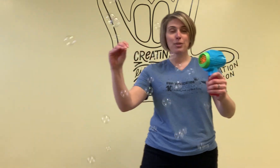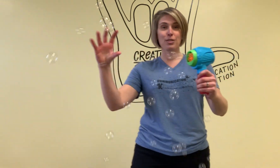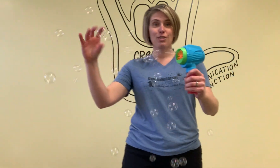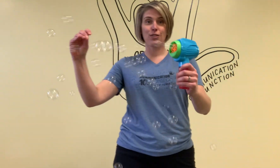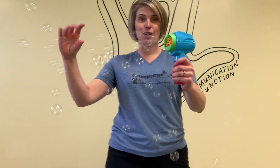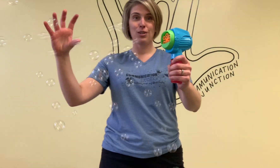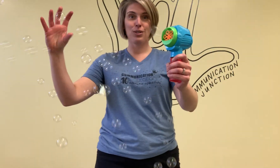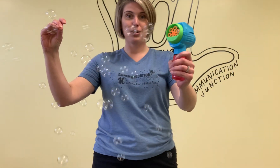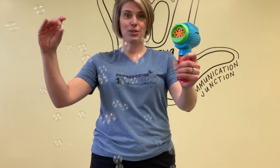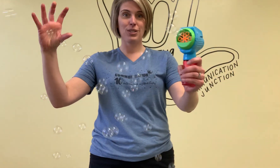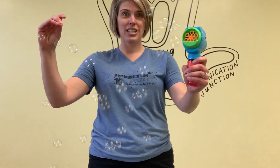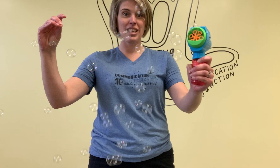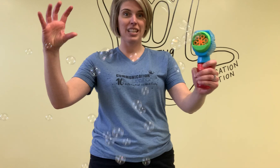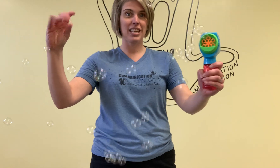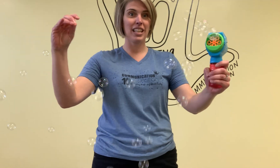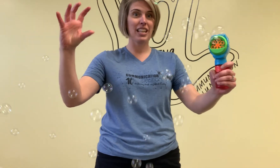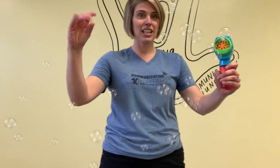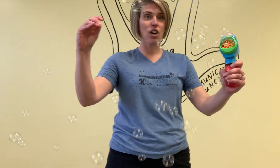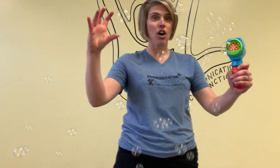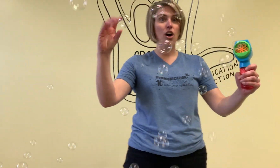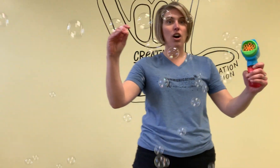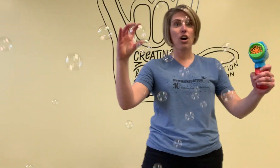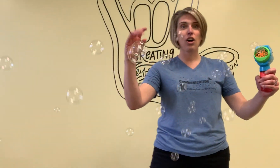Bubbles floating all